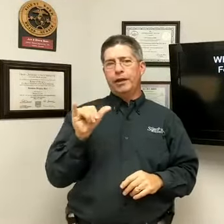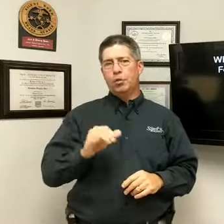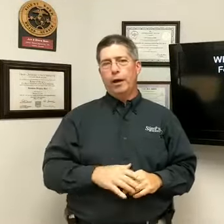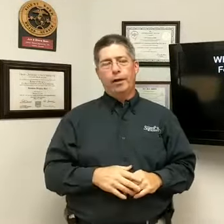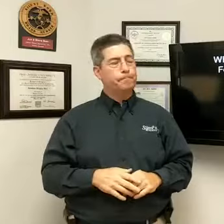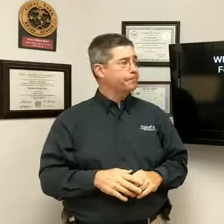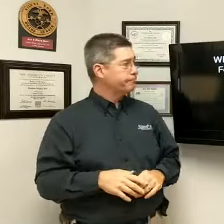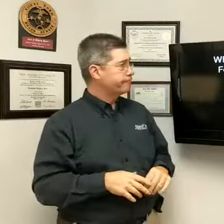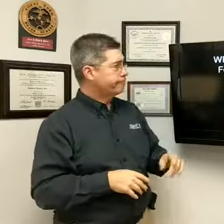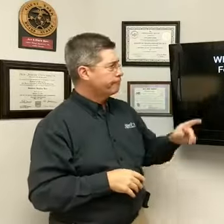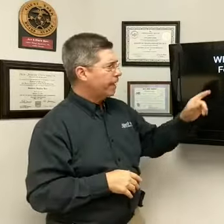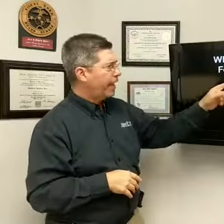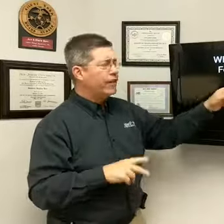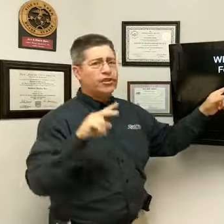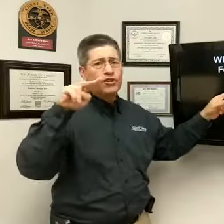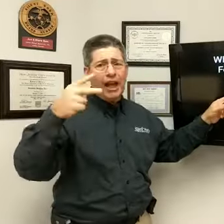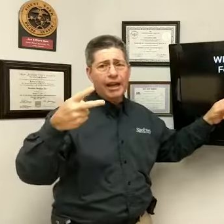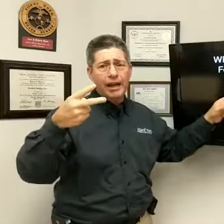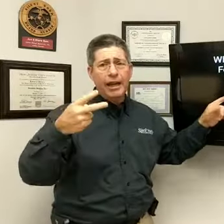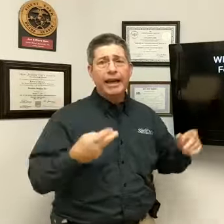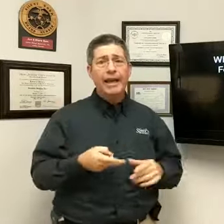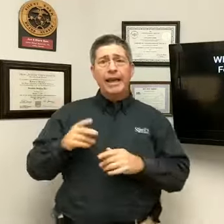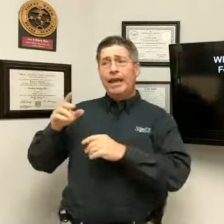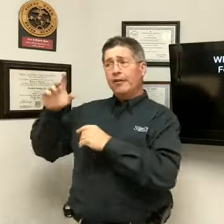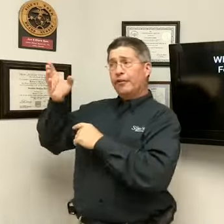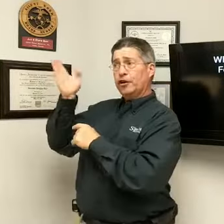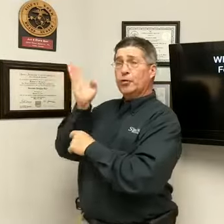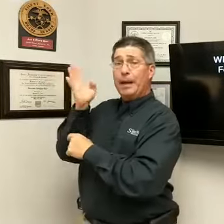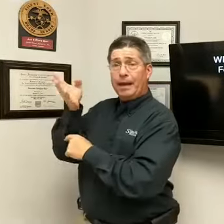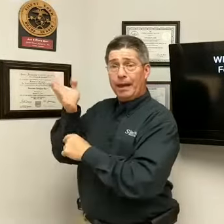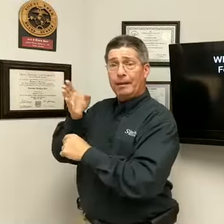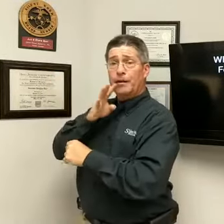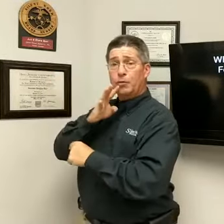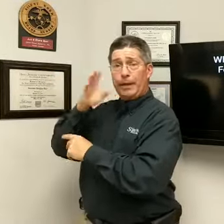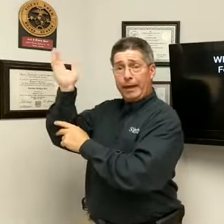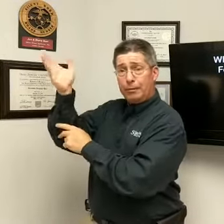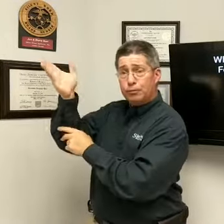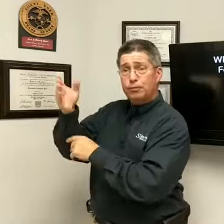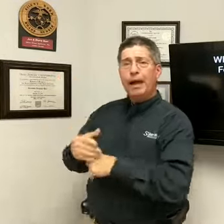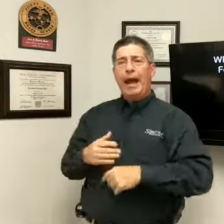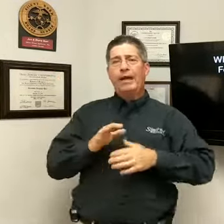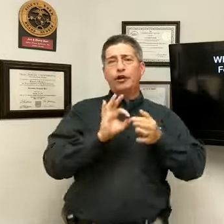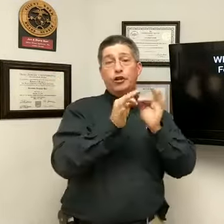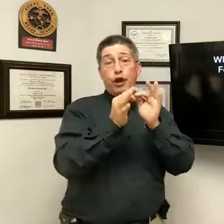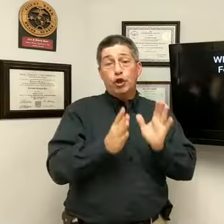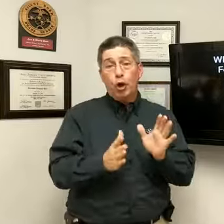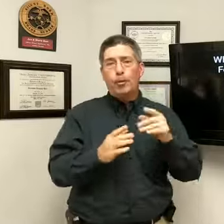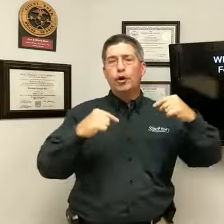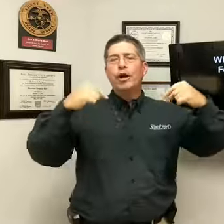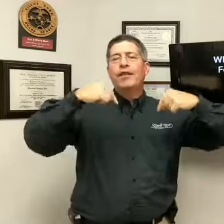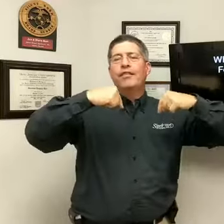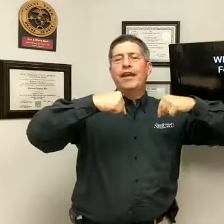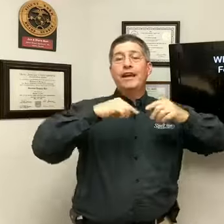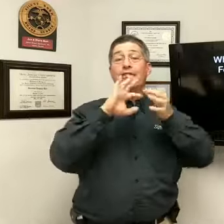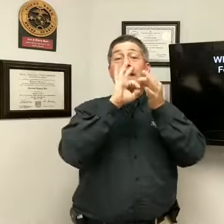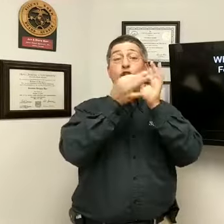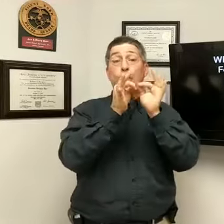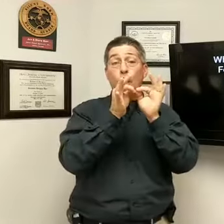well. And then secondly, if they're speaking, and there's an interpreter, then the